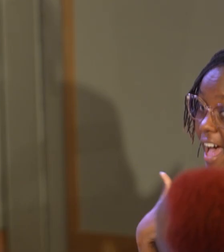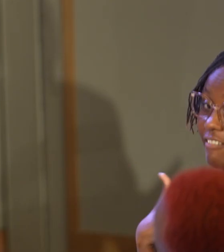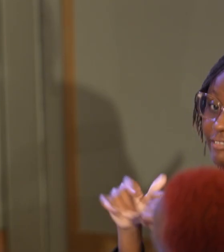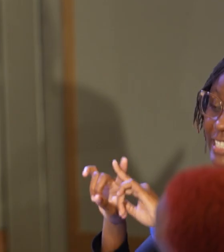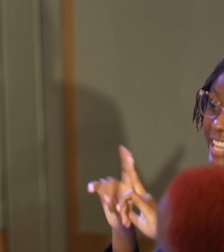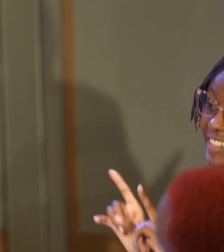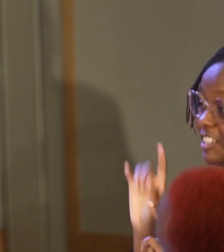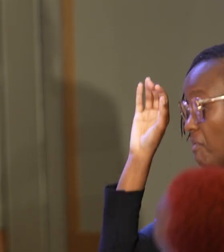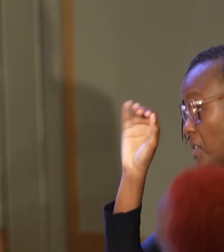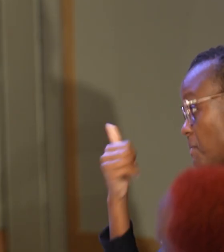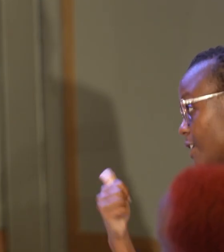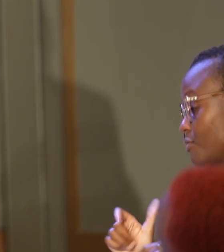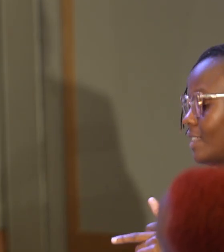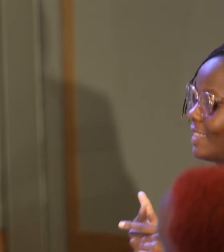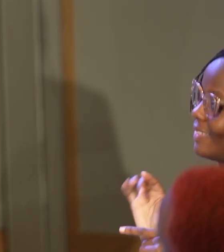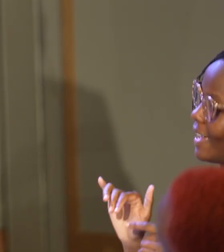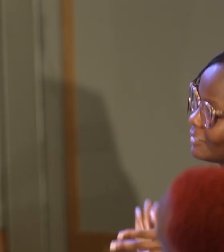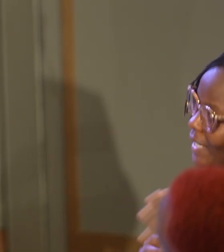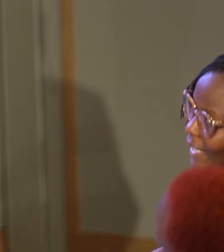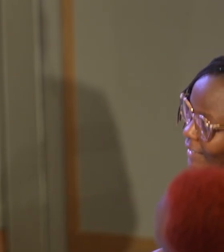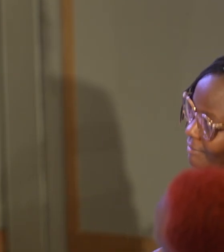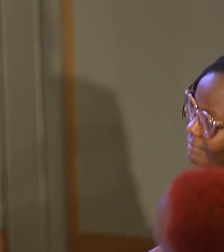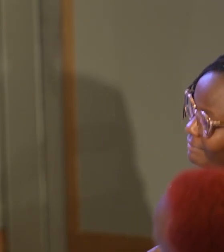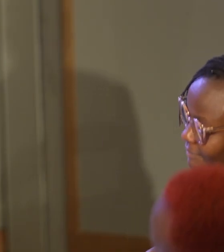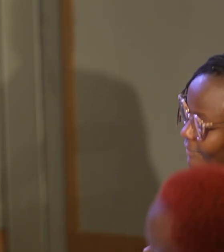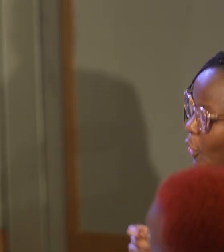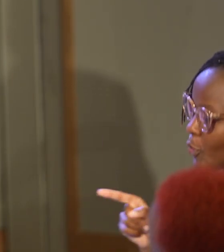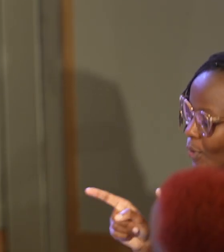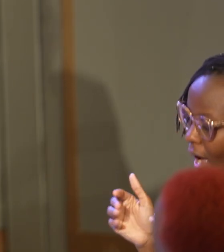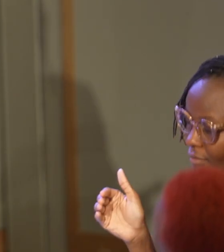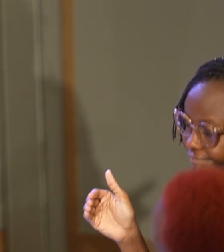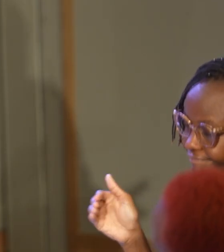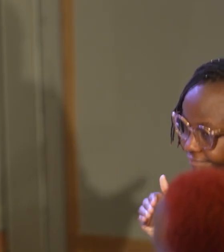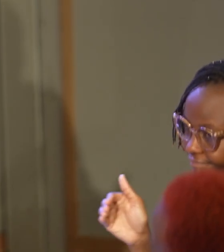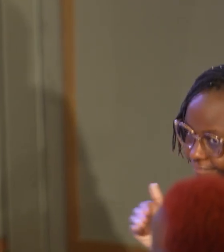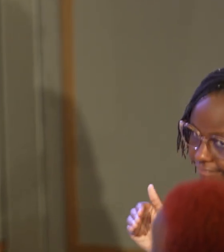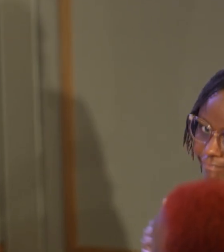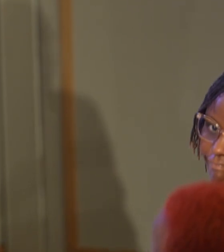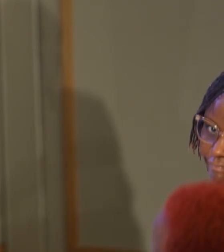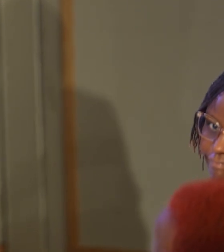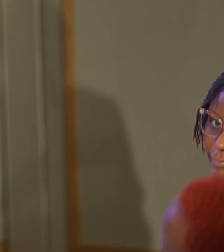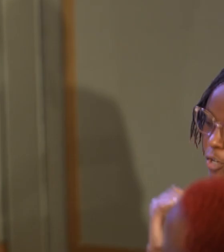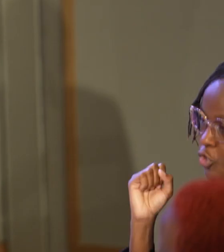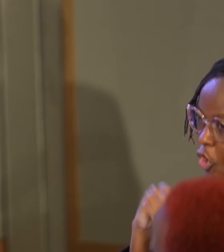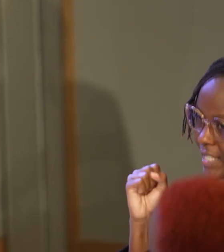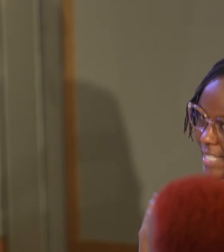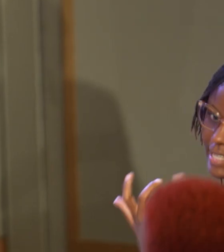divergent comments, then it means you are closer to